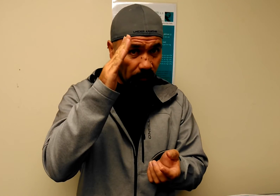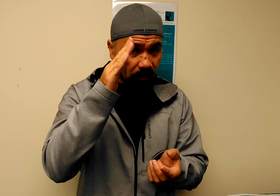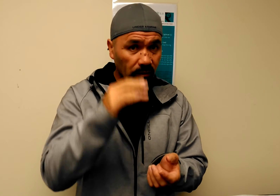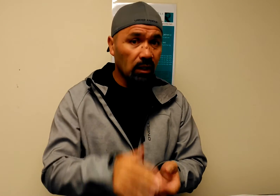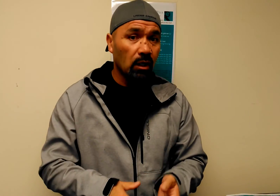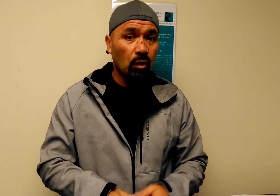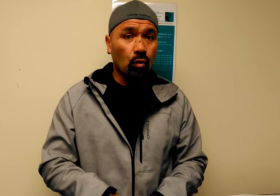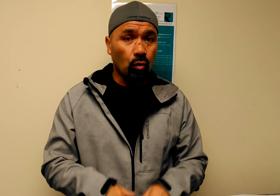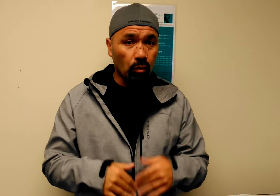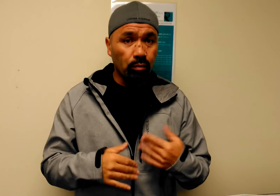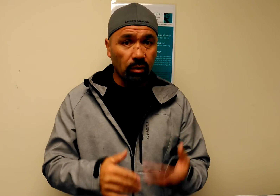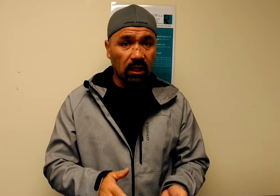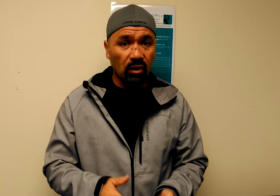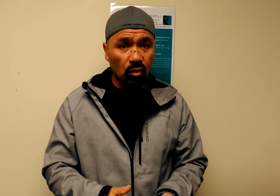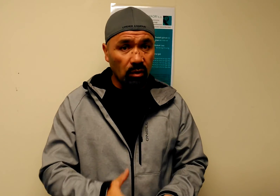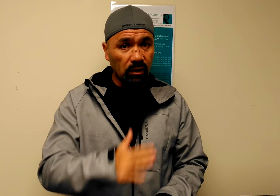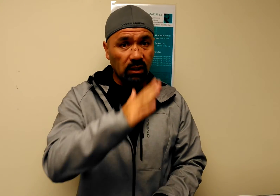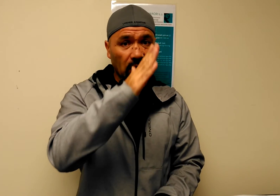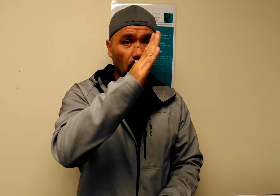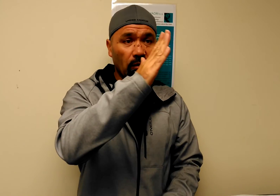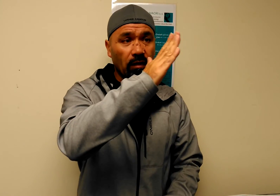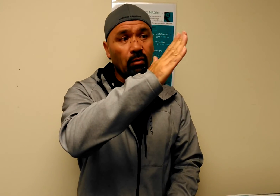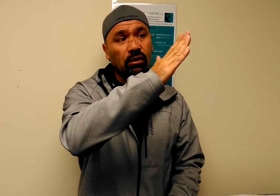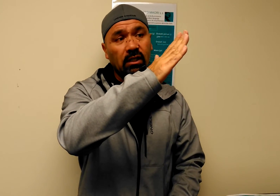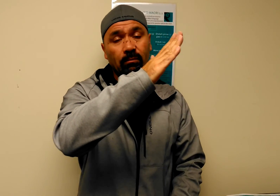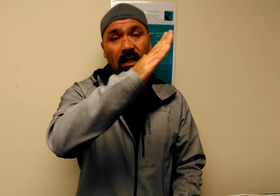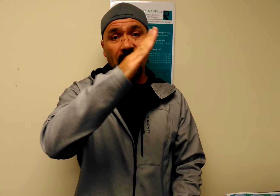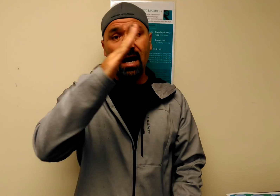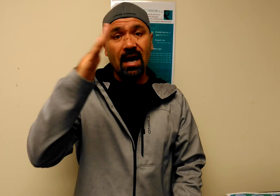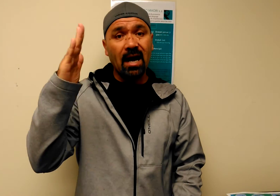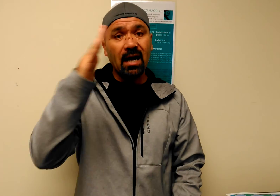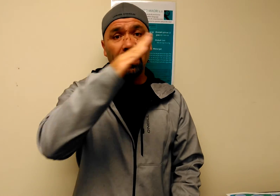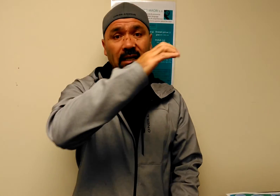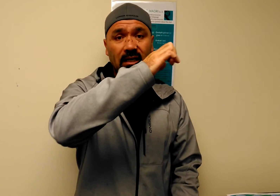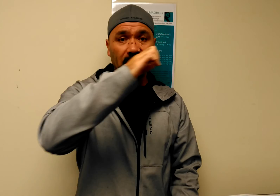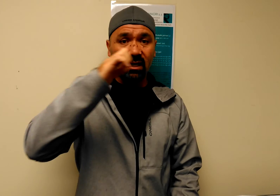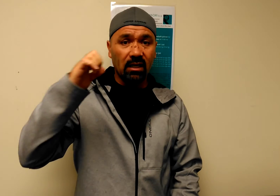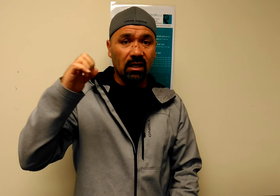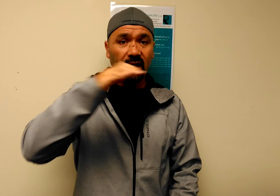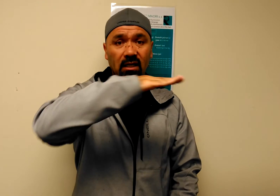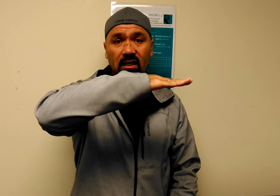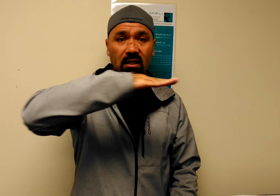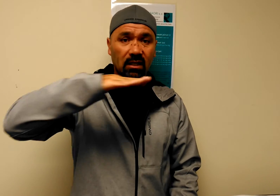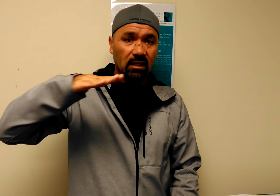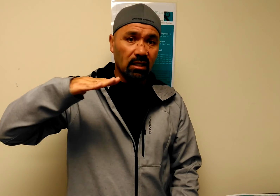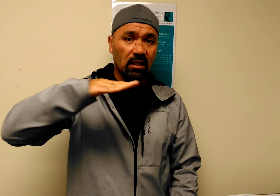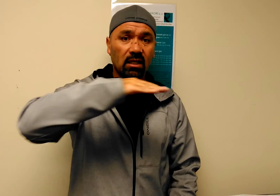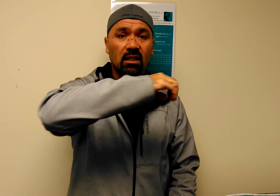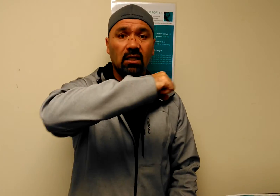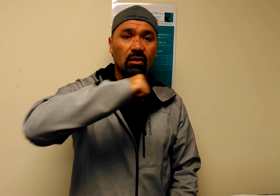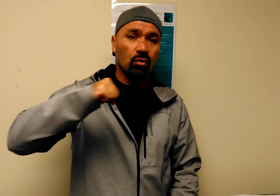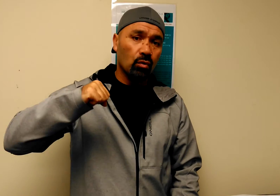vowel. Oro puare roa, which is a long vowel, which can be a, e, I,